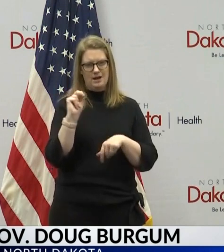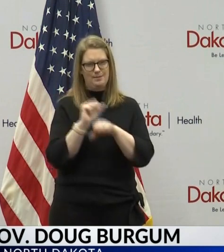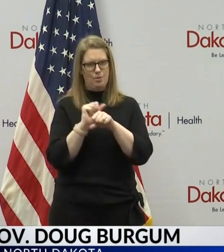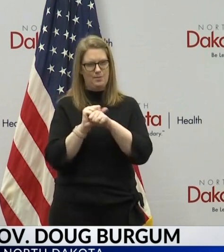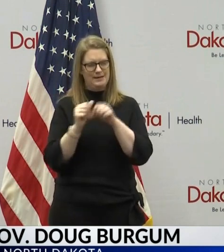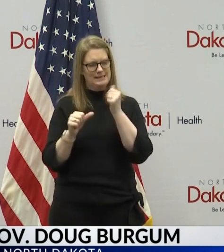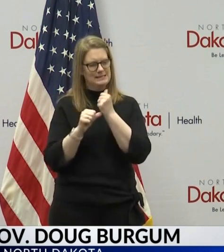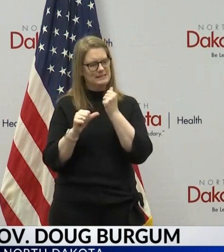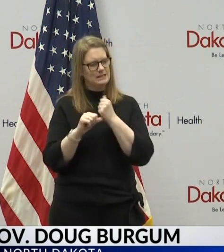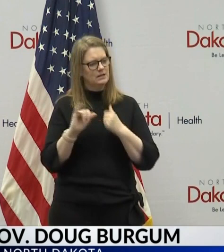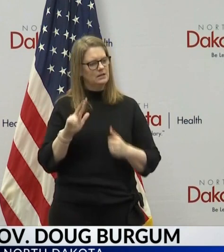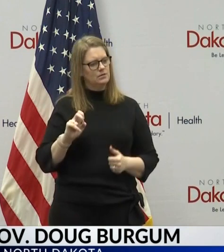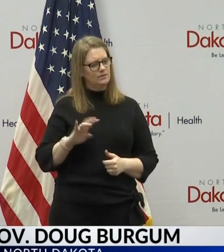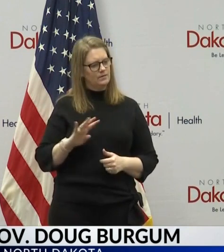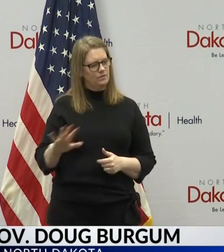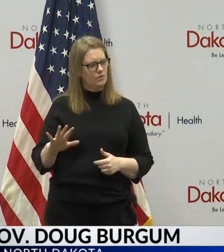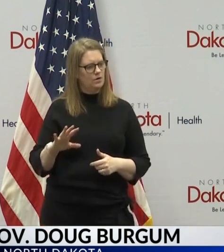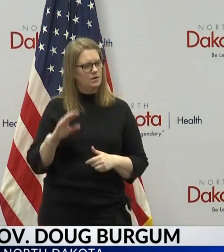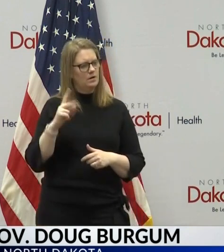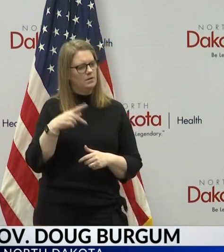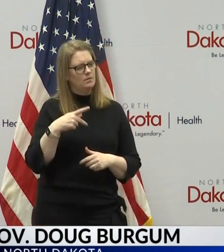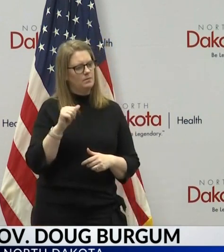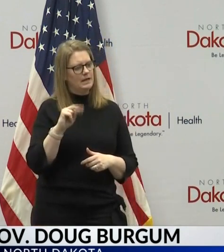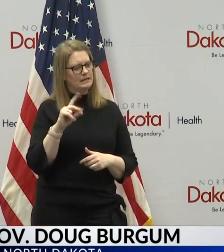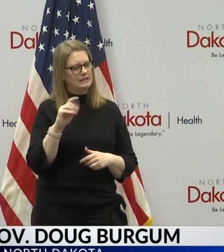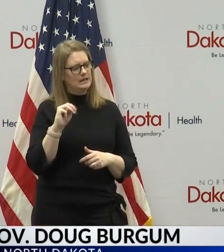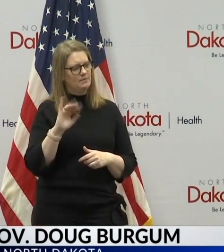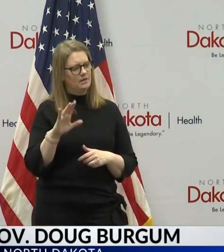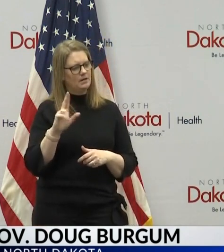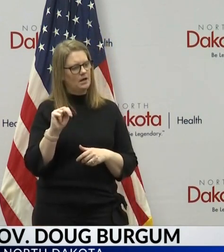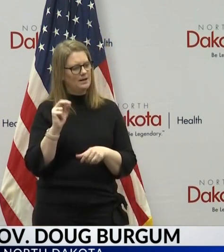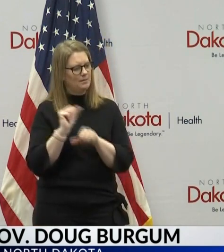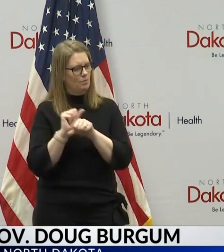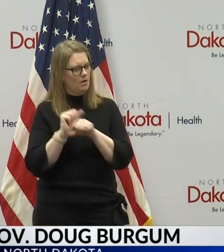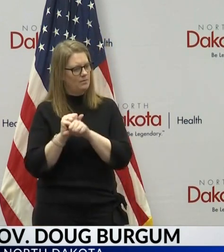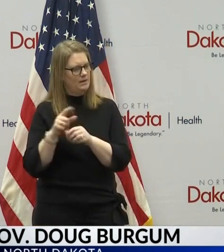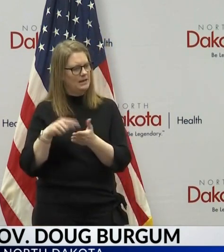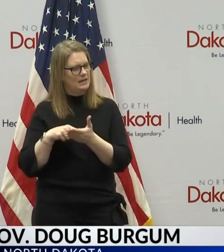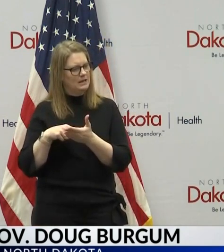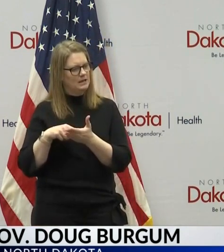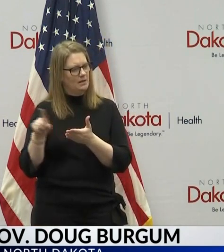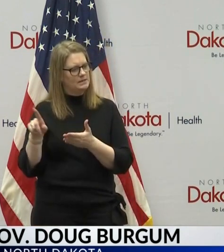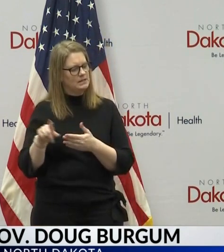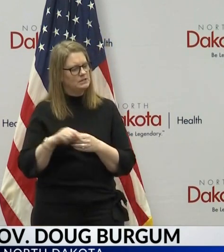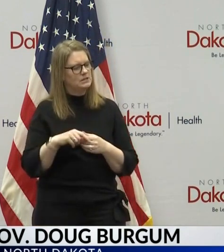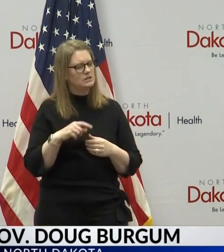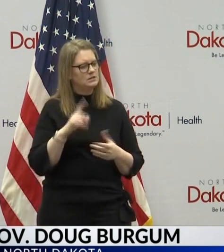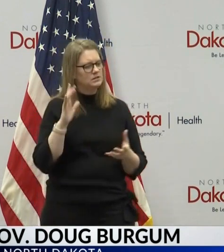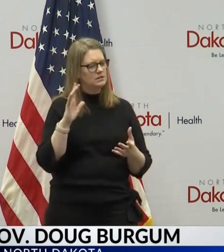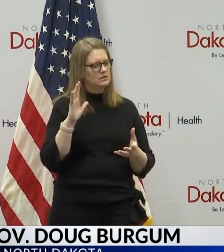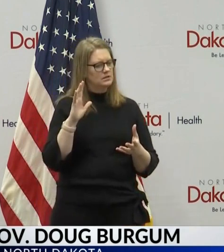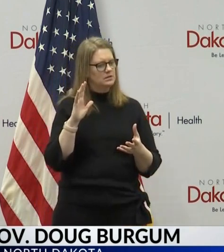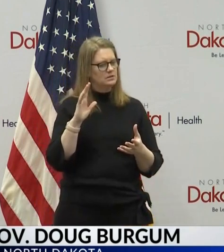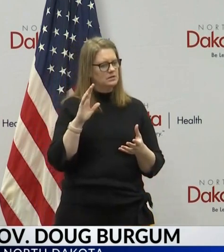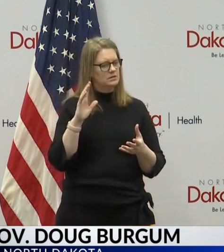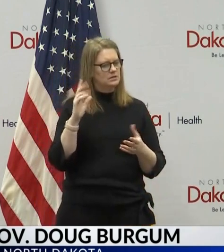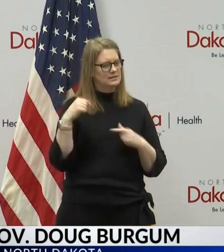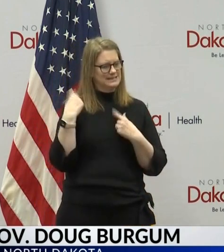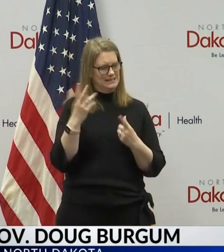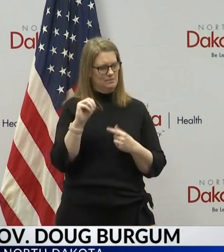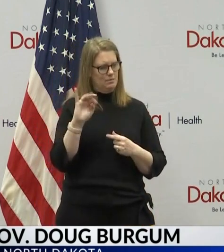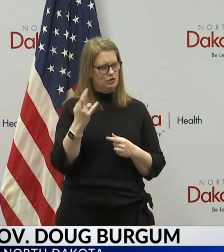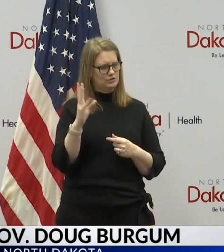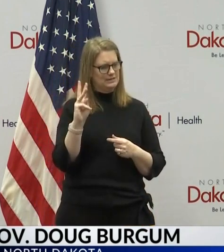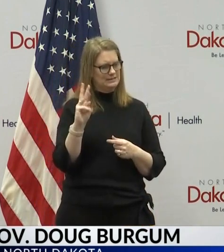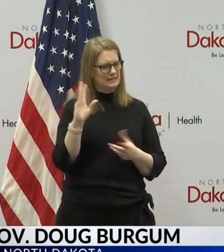then 354 pandemic emergency unemployment compensation. Totals since March 16th, that would